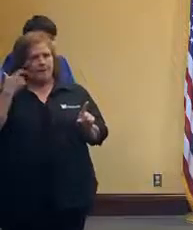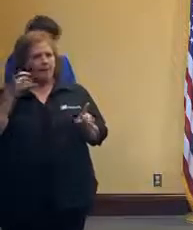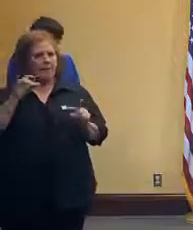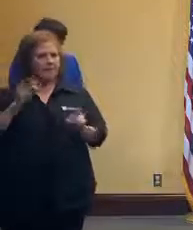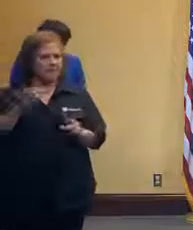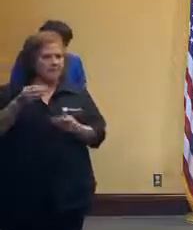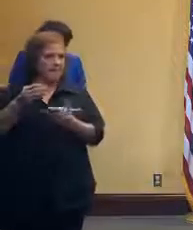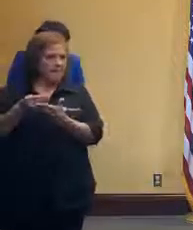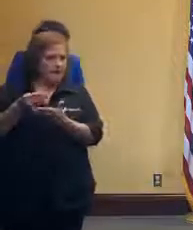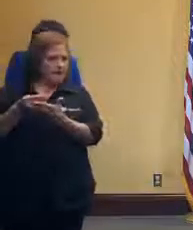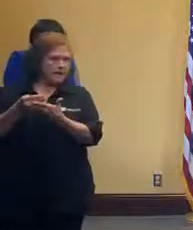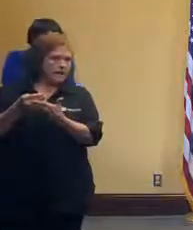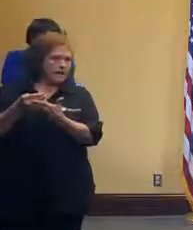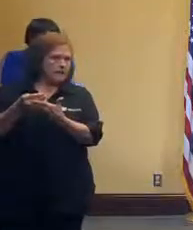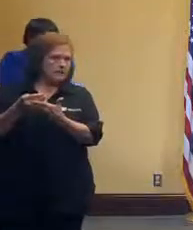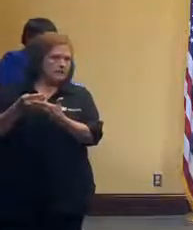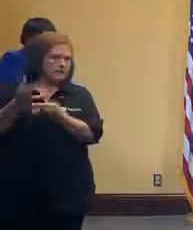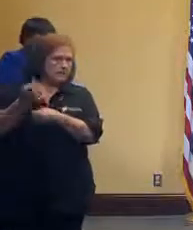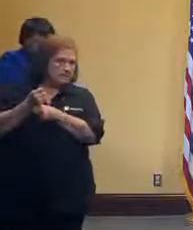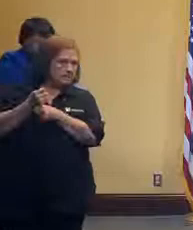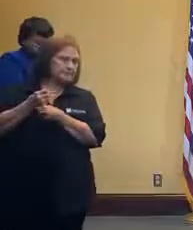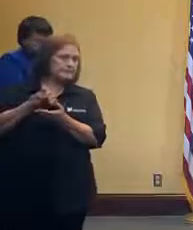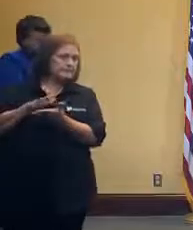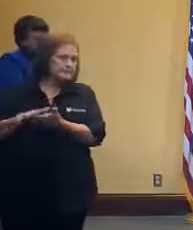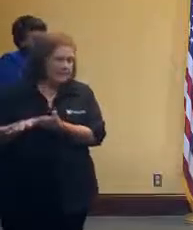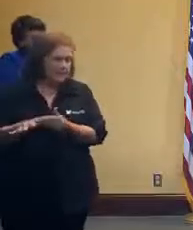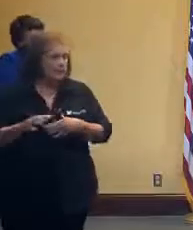your liquidity measures that you have to take into place.